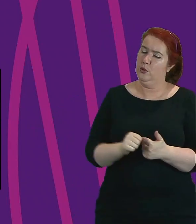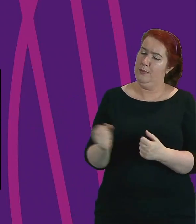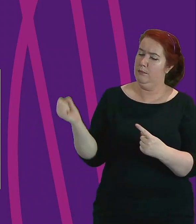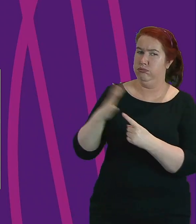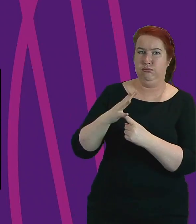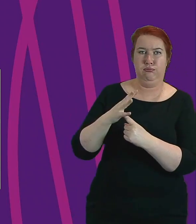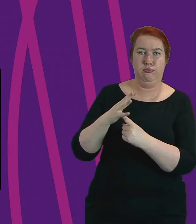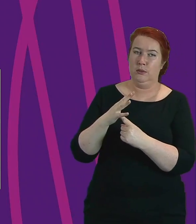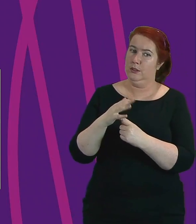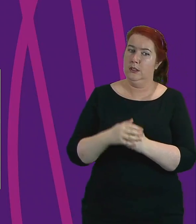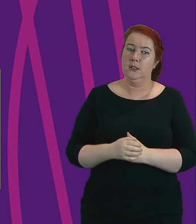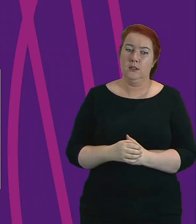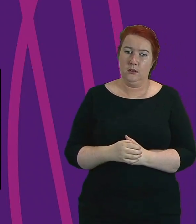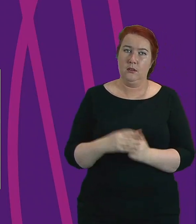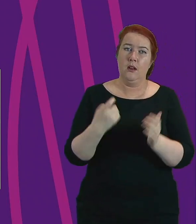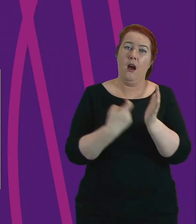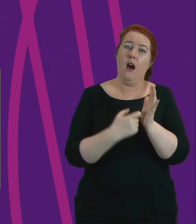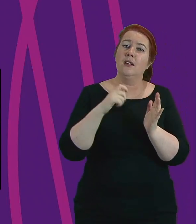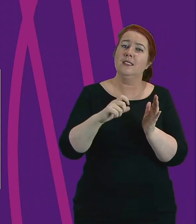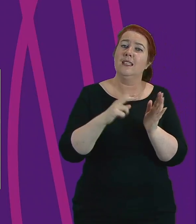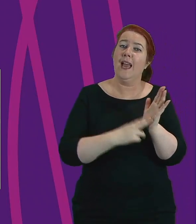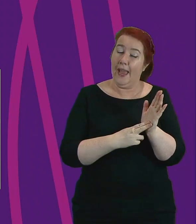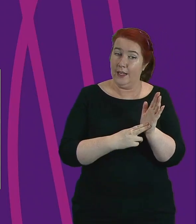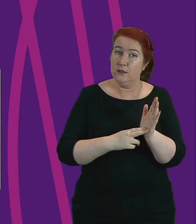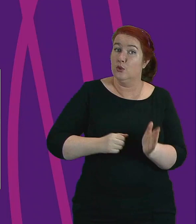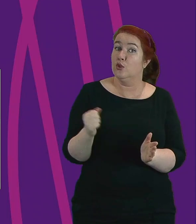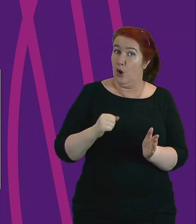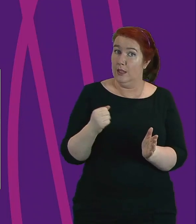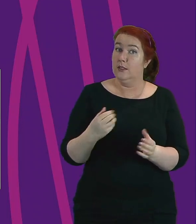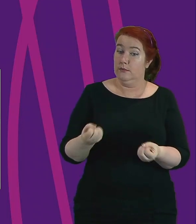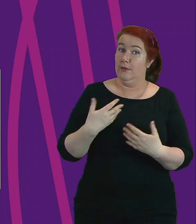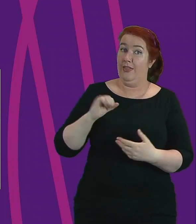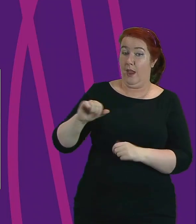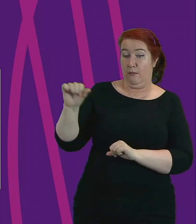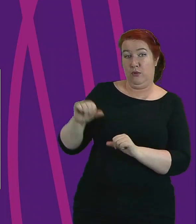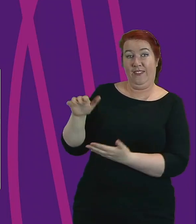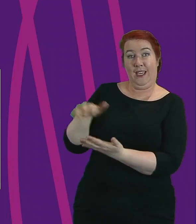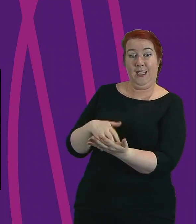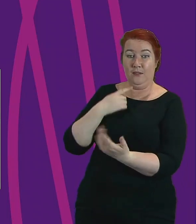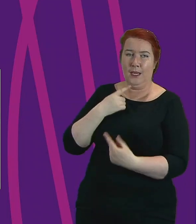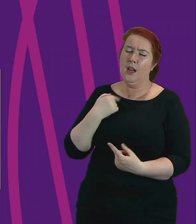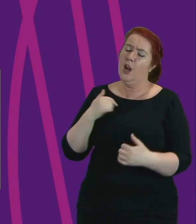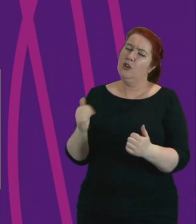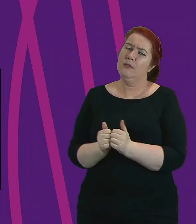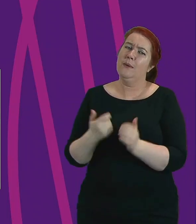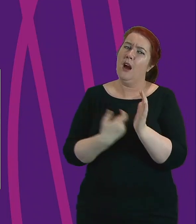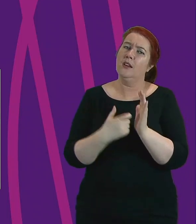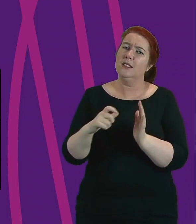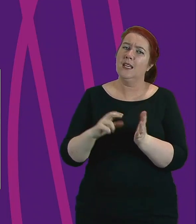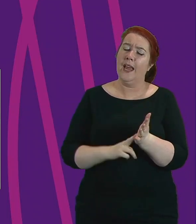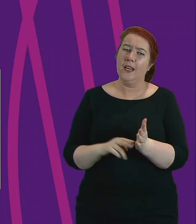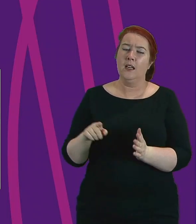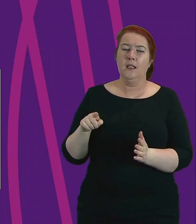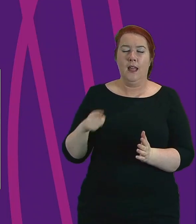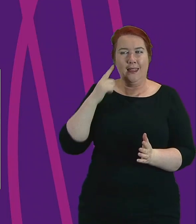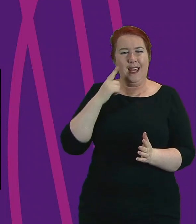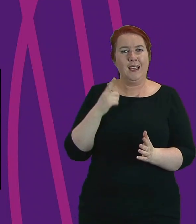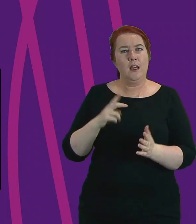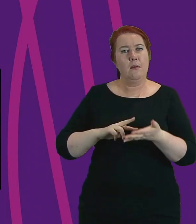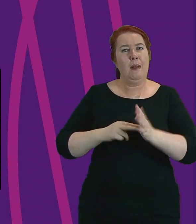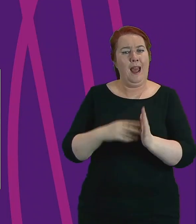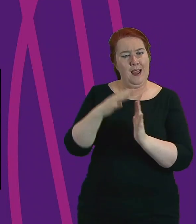The RCN Scotland have set this out helpfully in their briefing, and I do agree with them that the framework at this stage is a little light